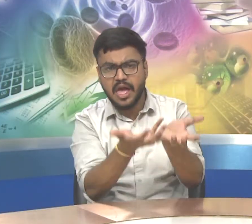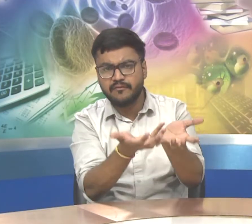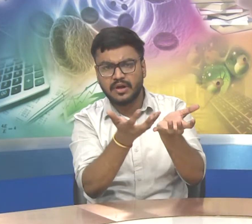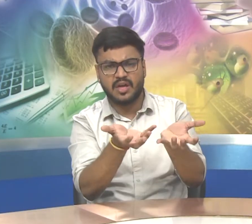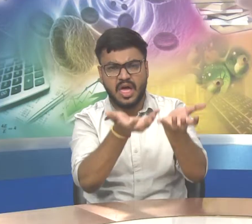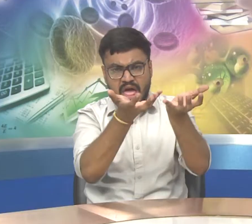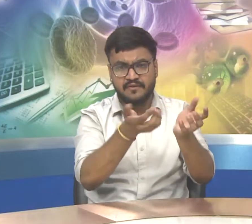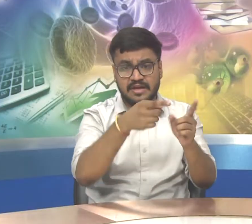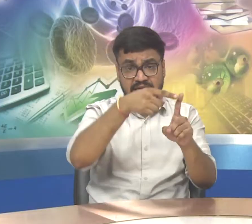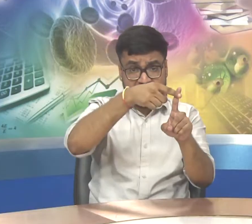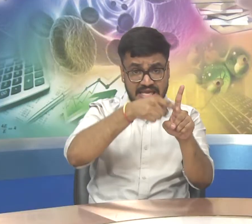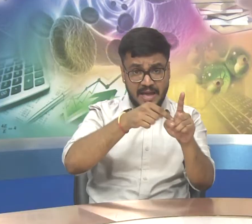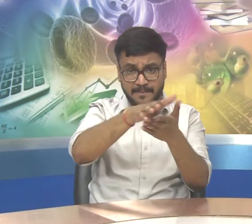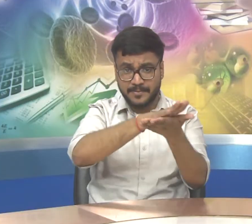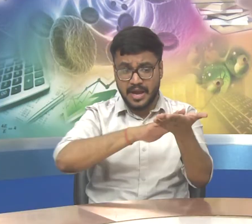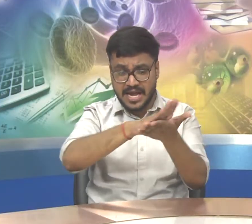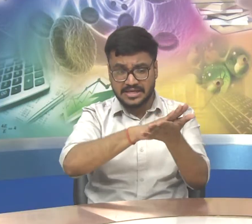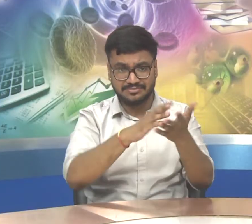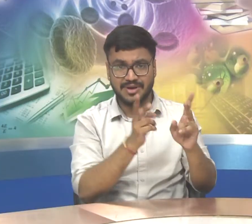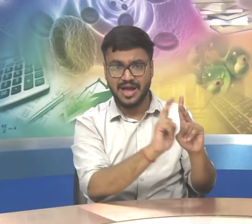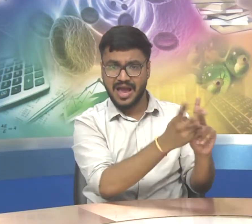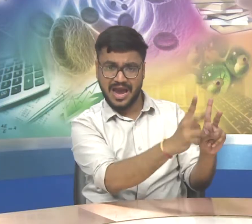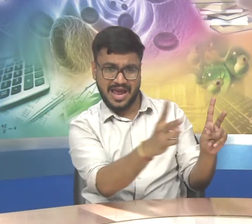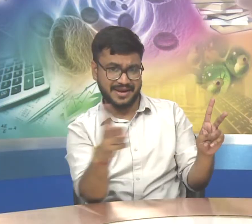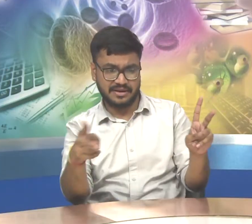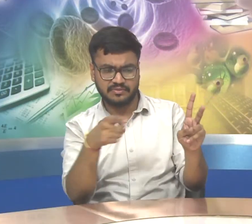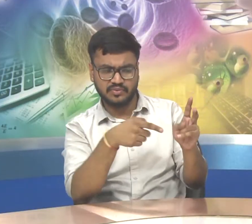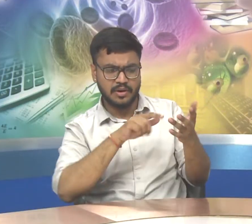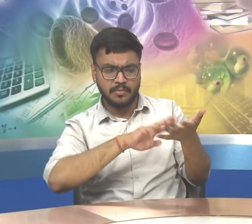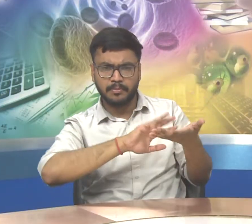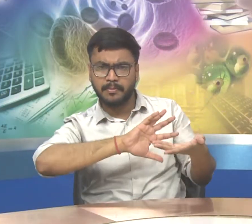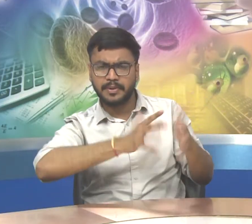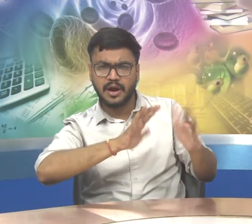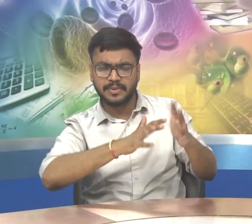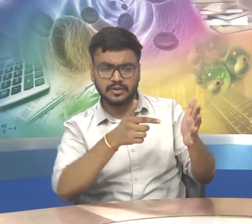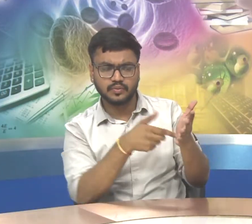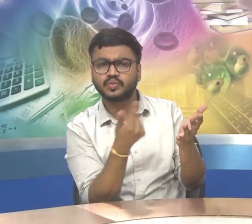In this scale, the atomic masses of elements